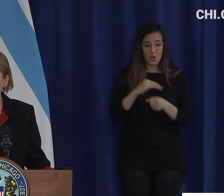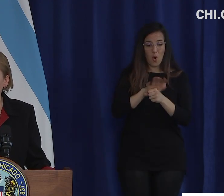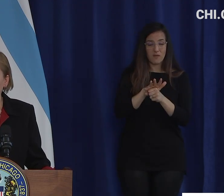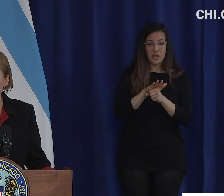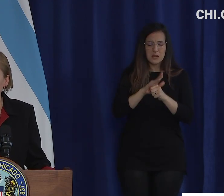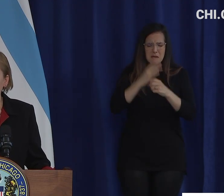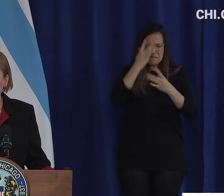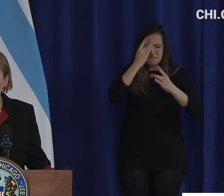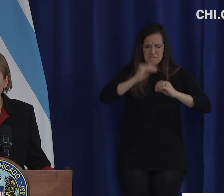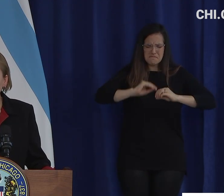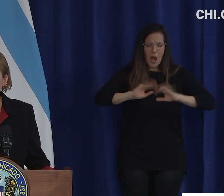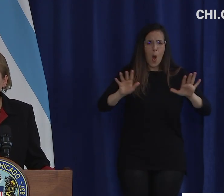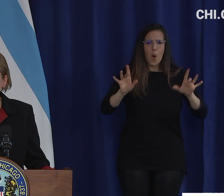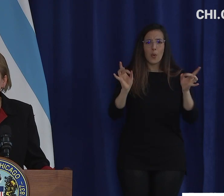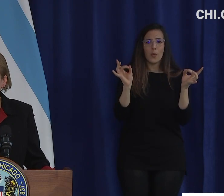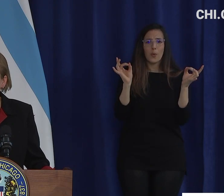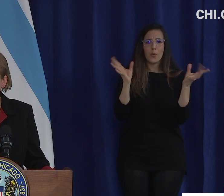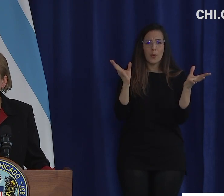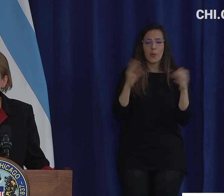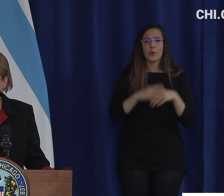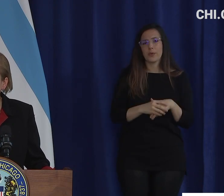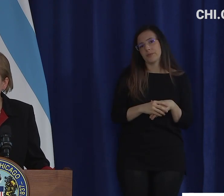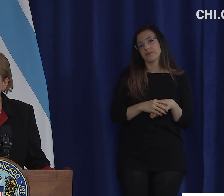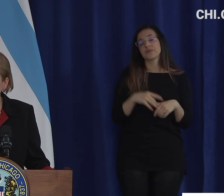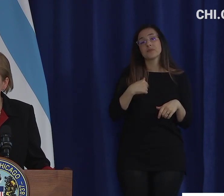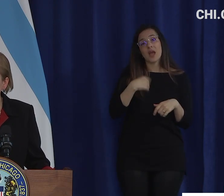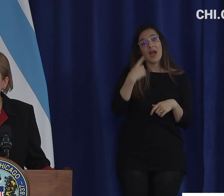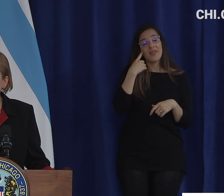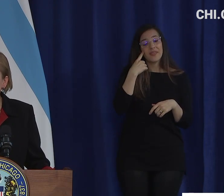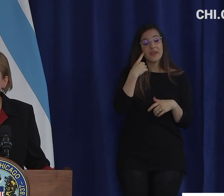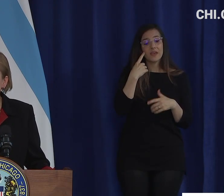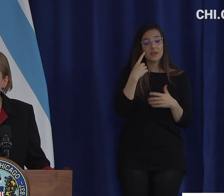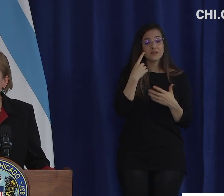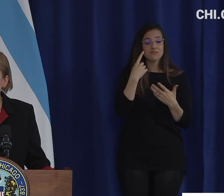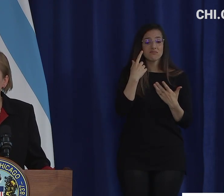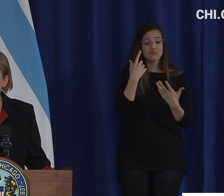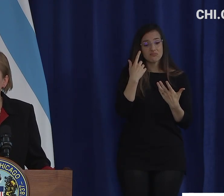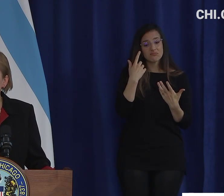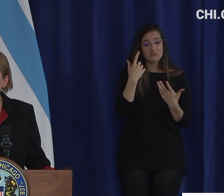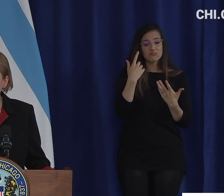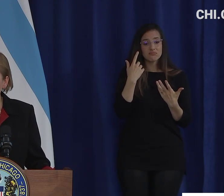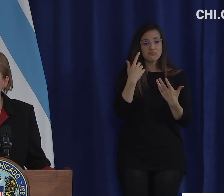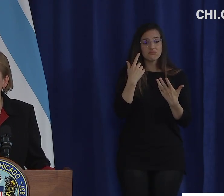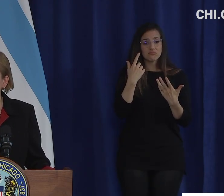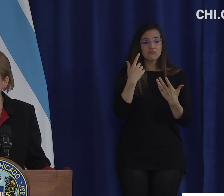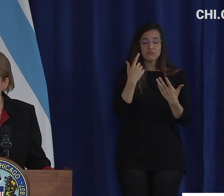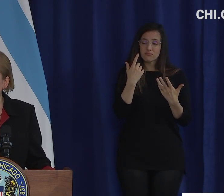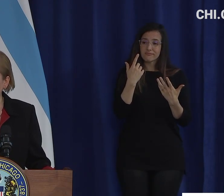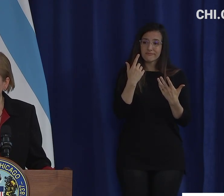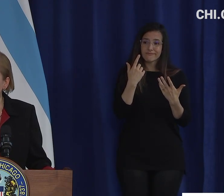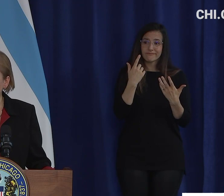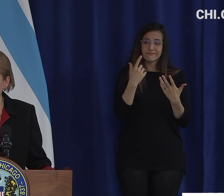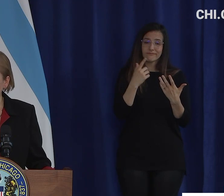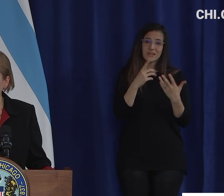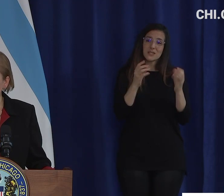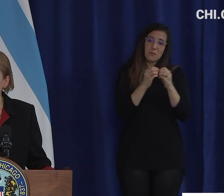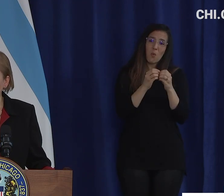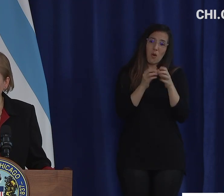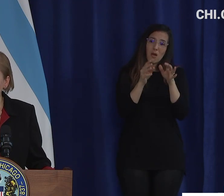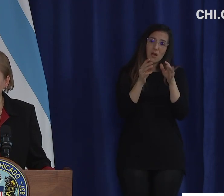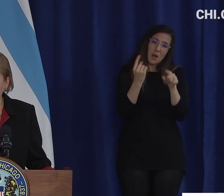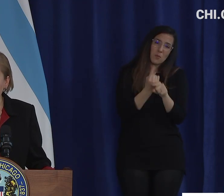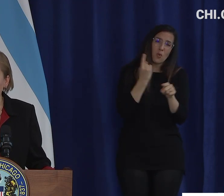control. And I actually think that it is appropriate to make those mitigation